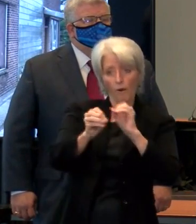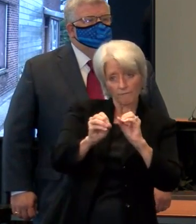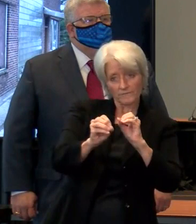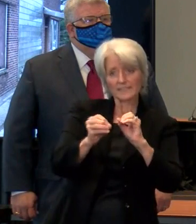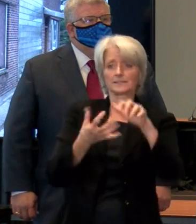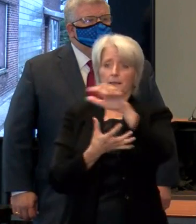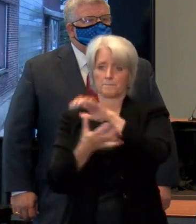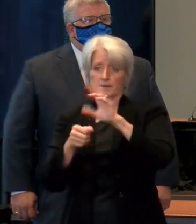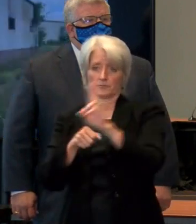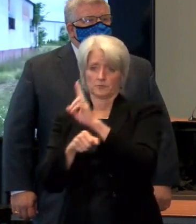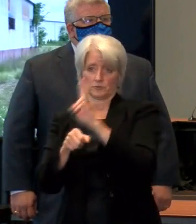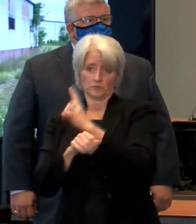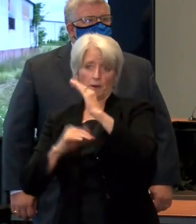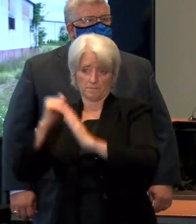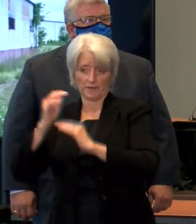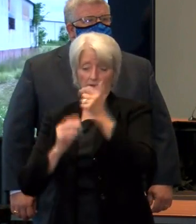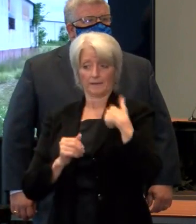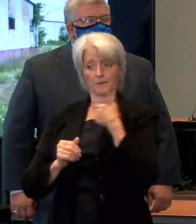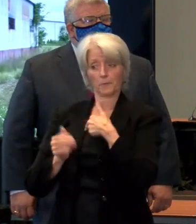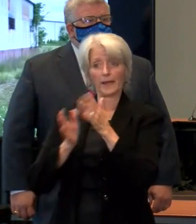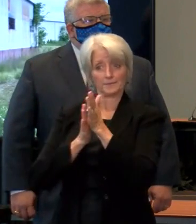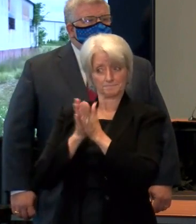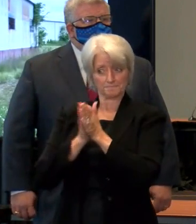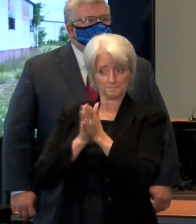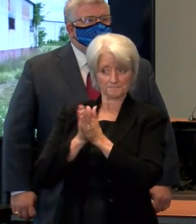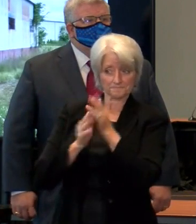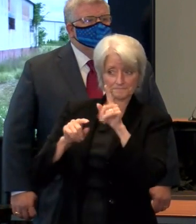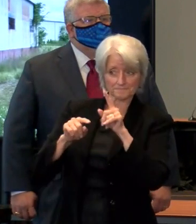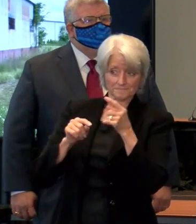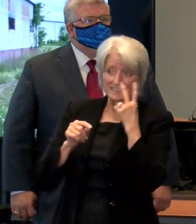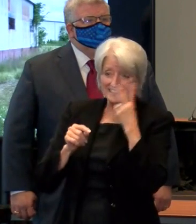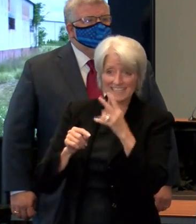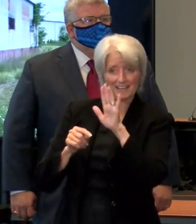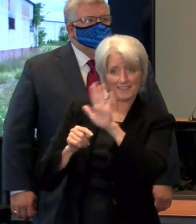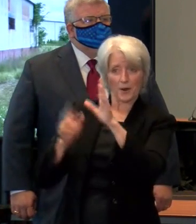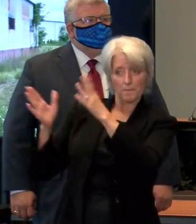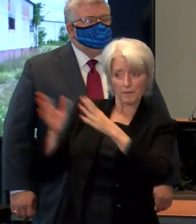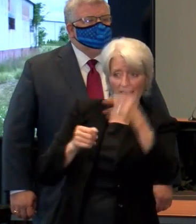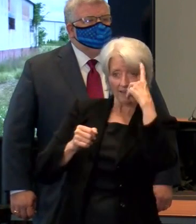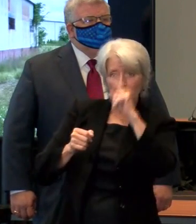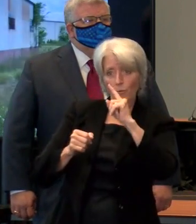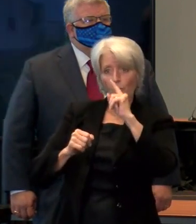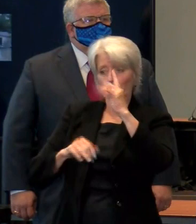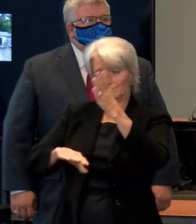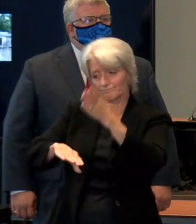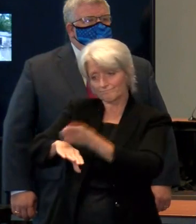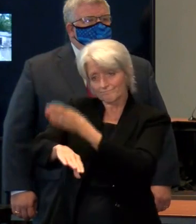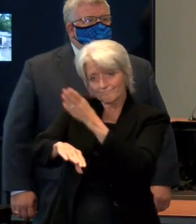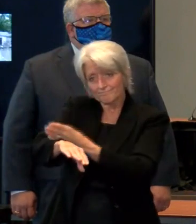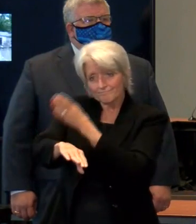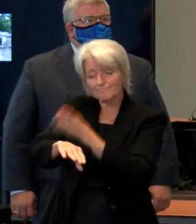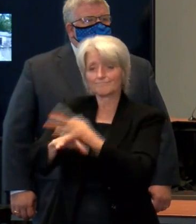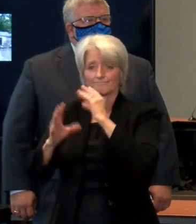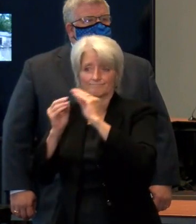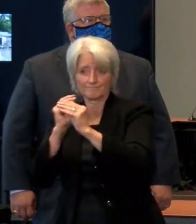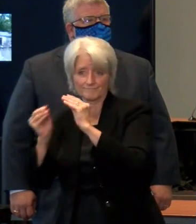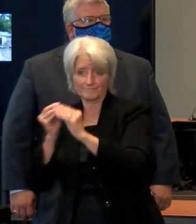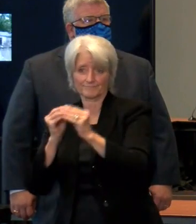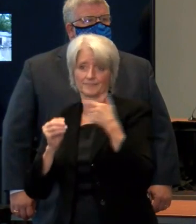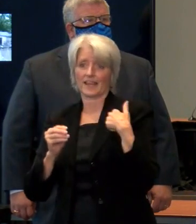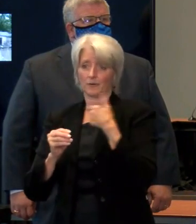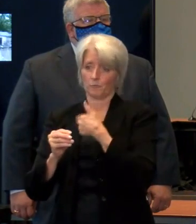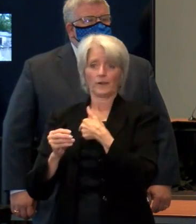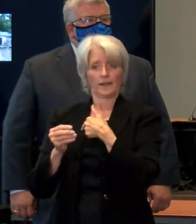building. So we're looking forward to receiving those plans and reviewing them, and look forward to the rehabilitation of